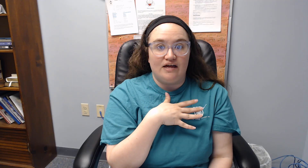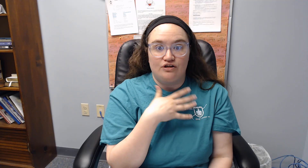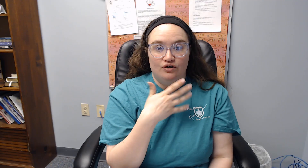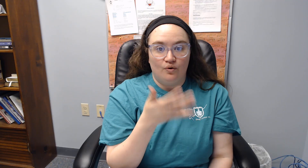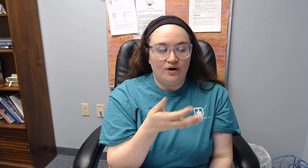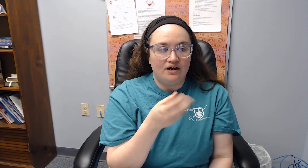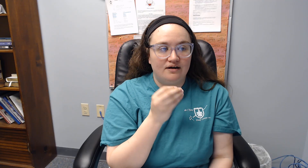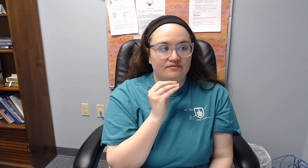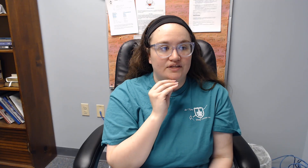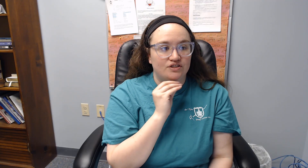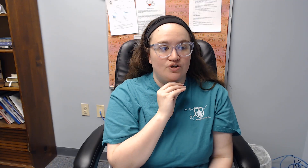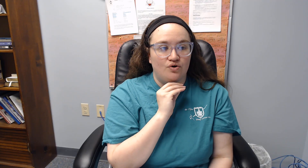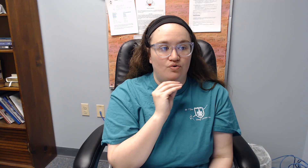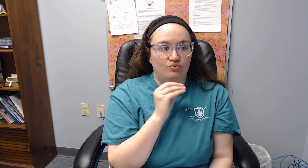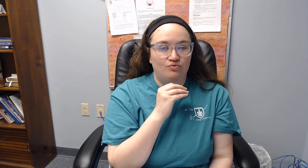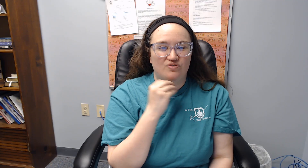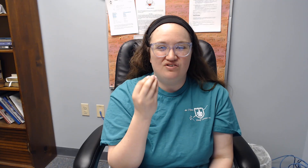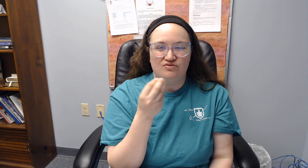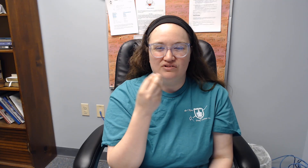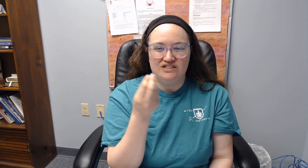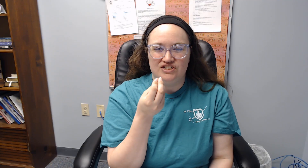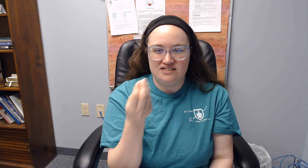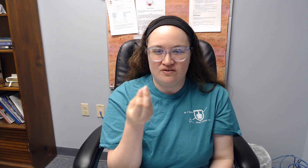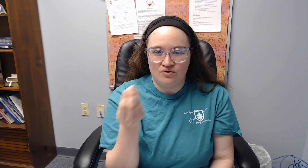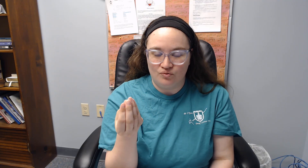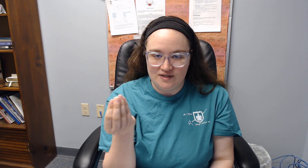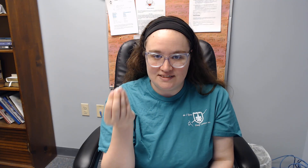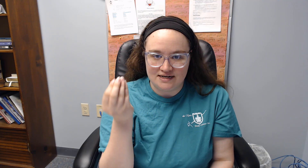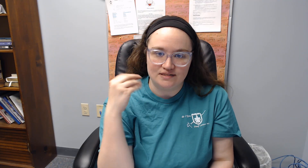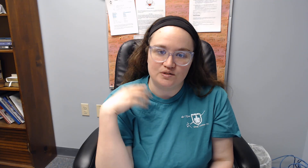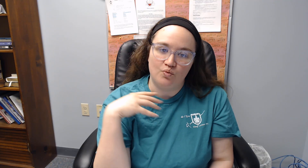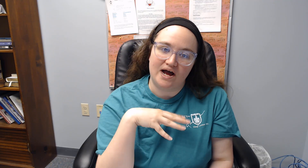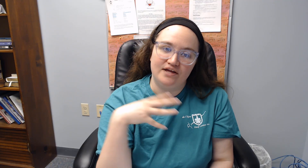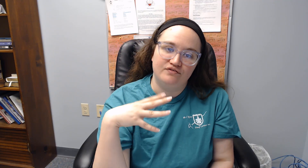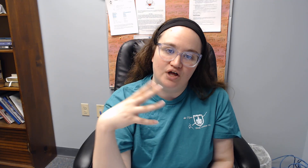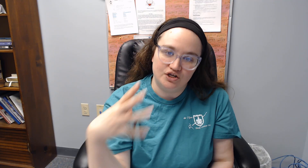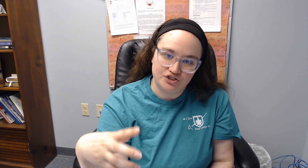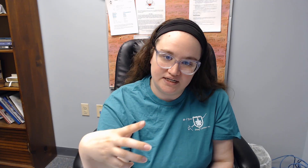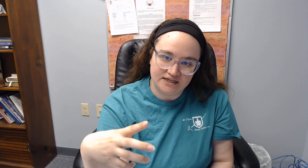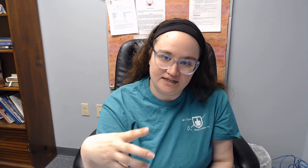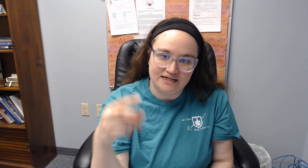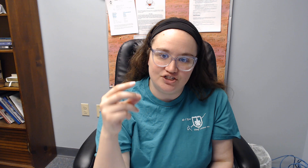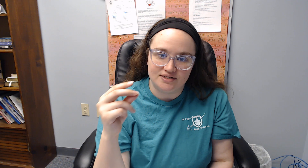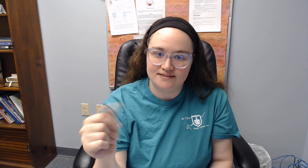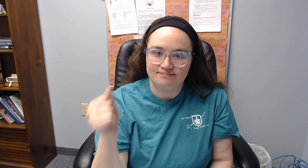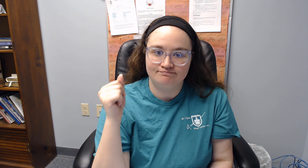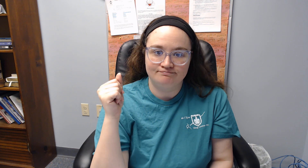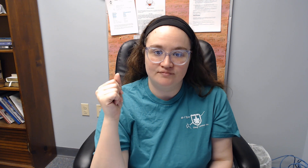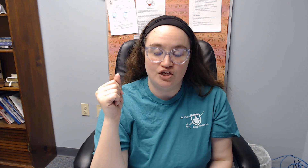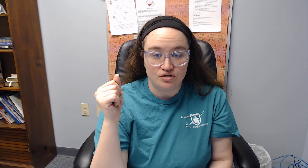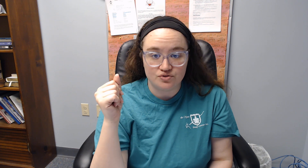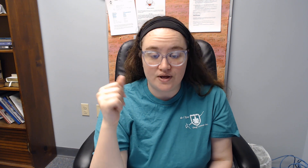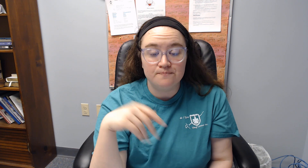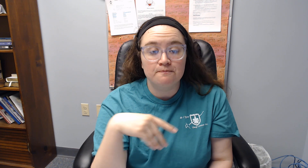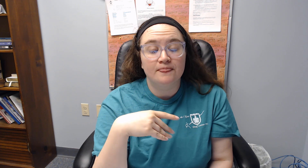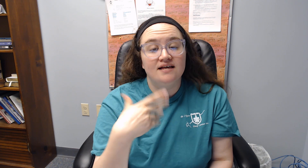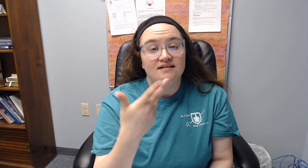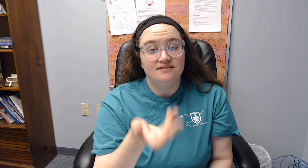you're aware of. There's no real logistical reason as to why you've lost your hearing. It just goes away.